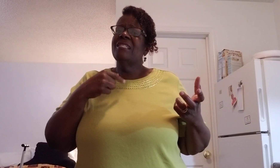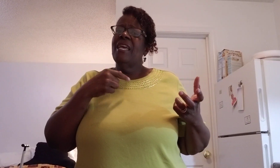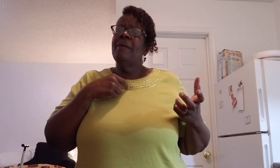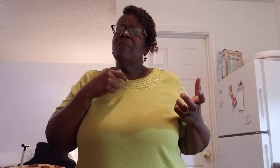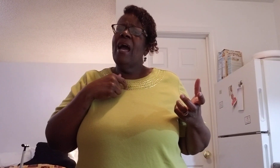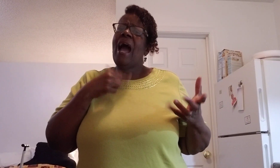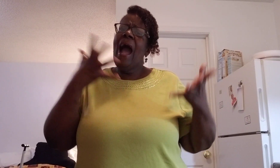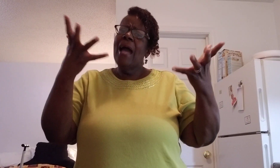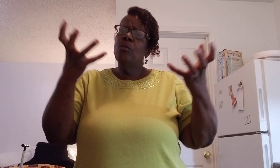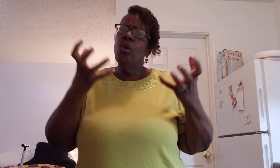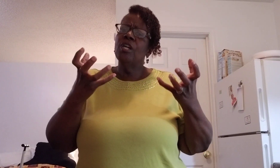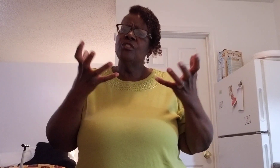say, I want to